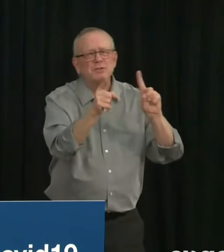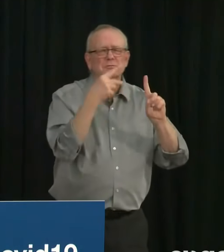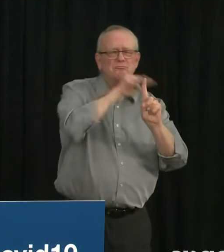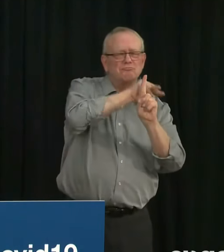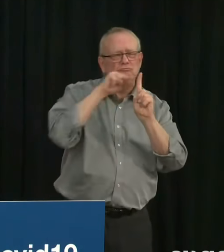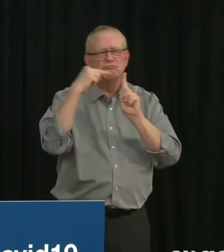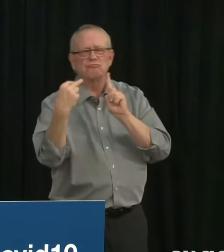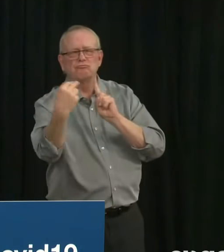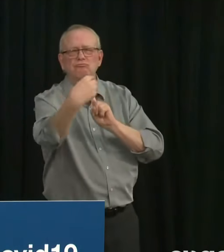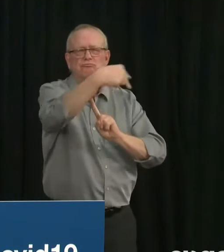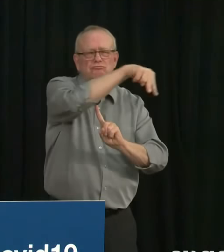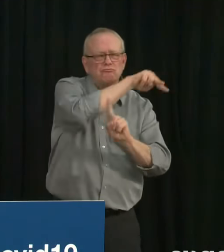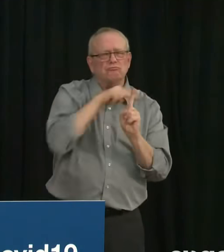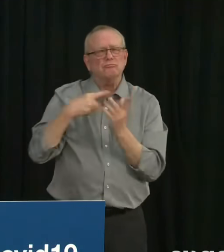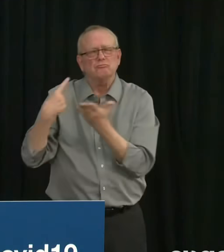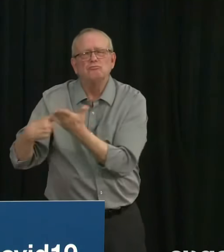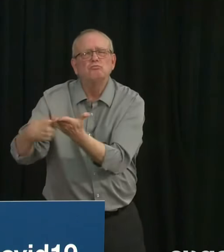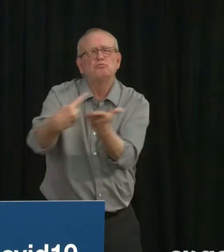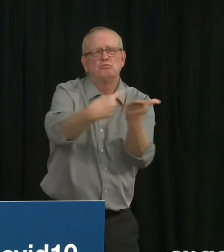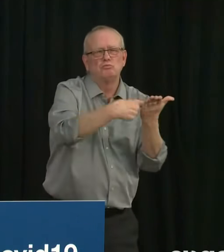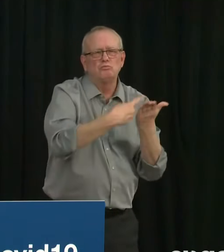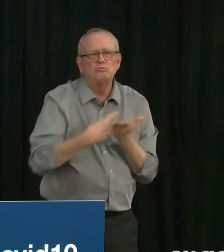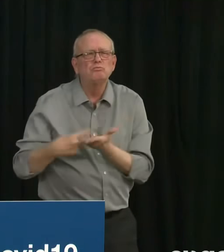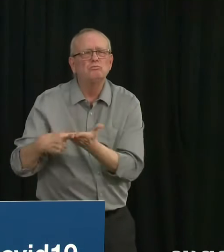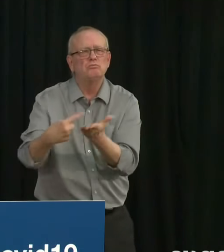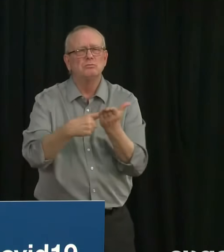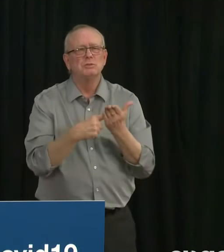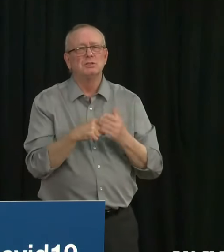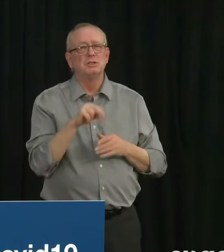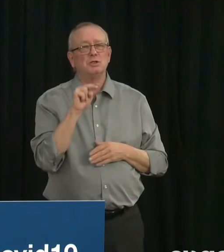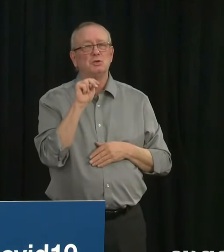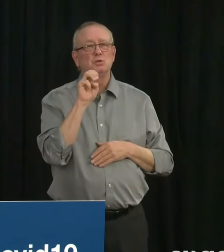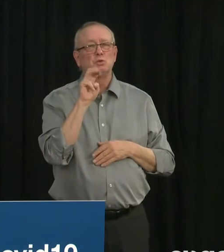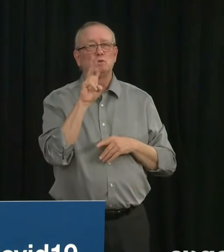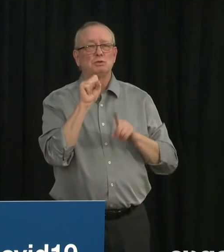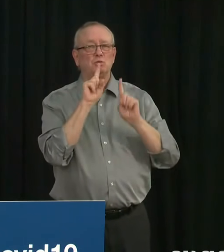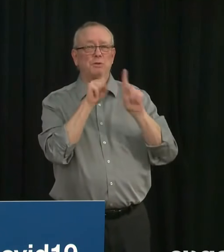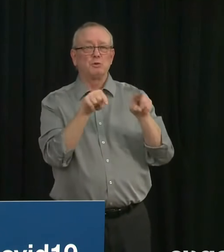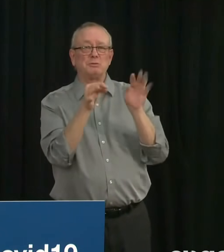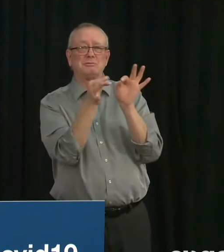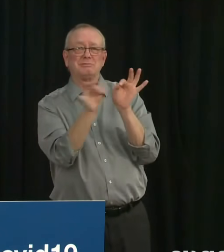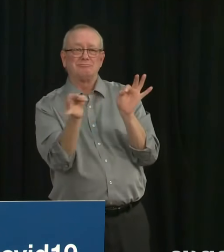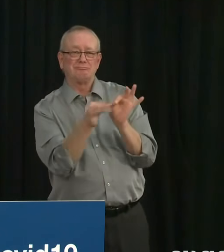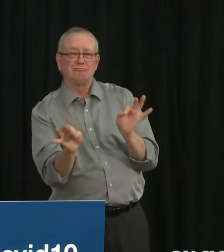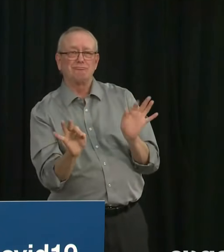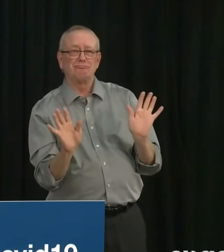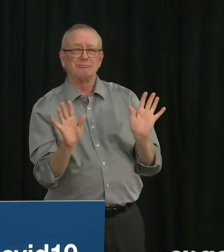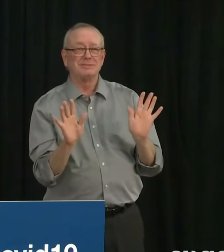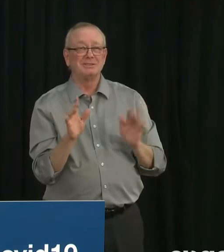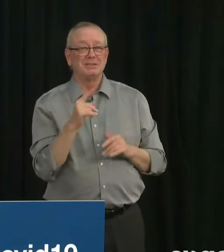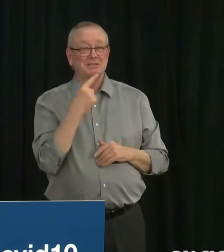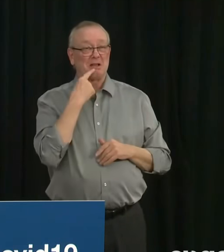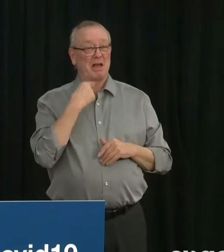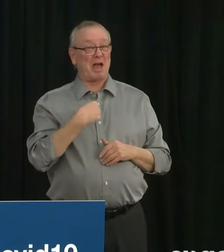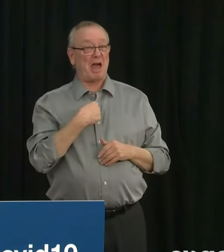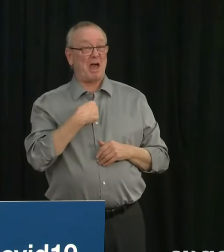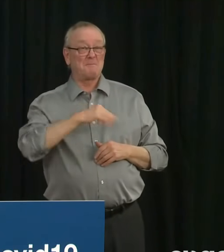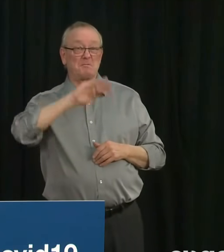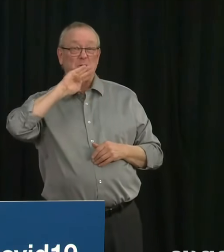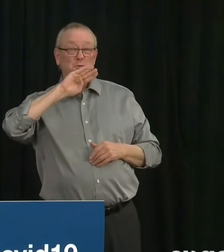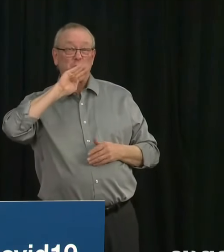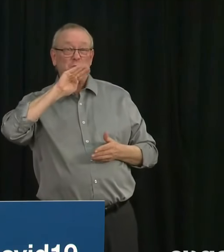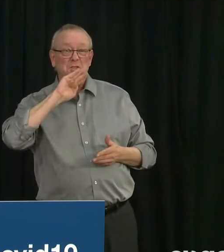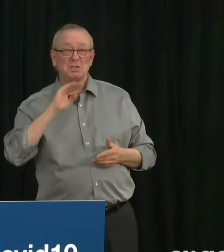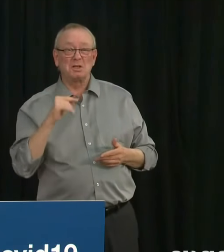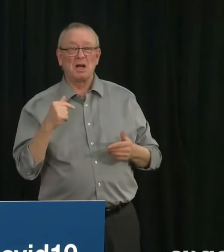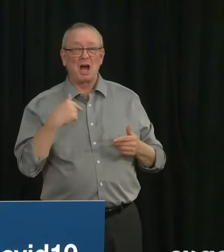the recordings that were referenced in some of the news stories today indicate that at times I have felt frustrated, as I am a human